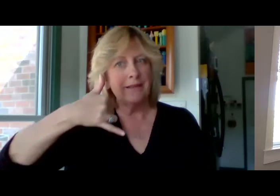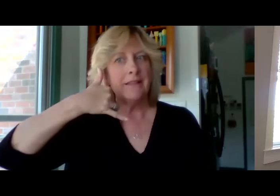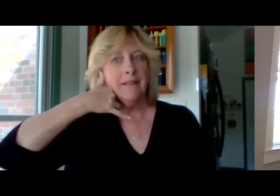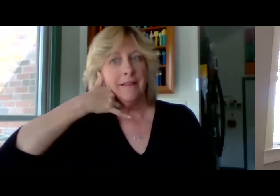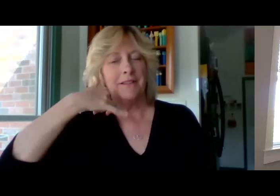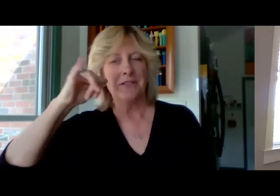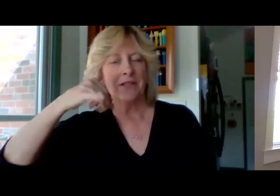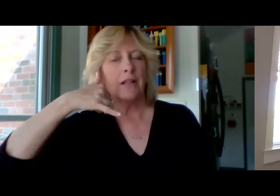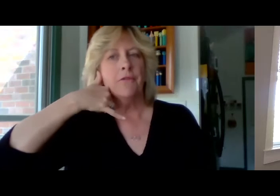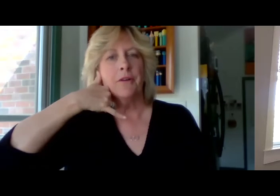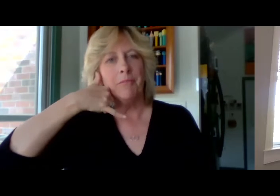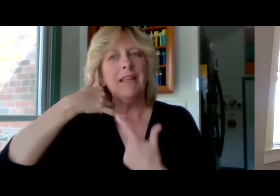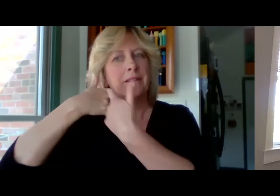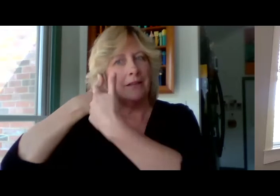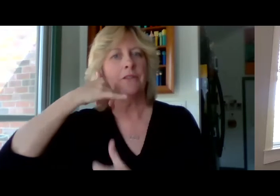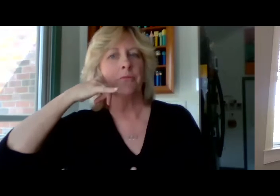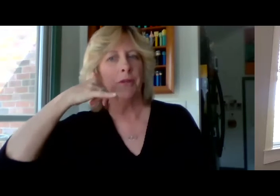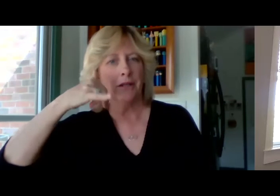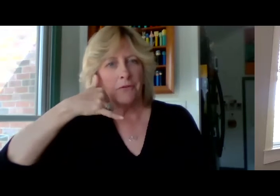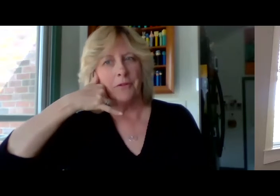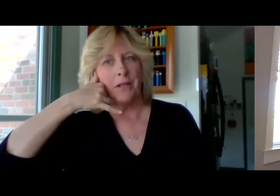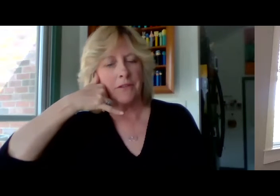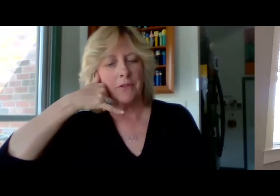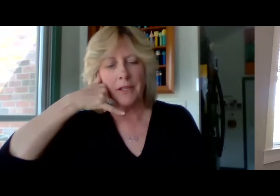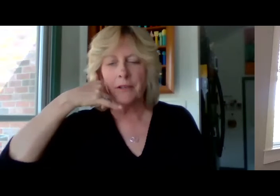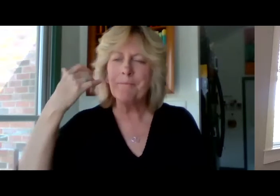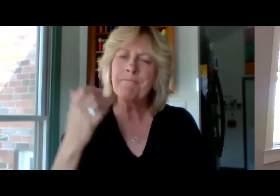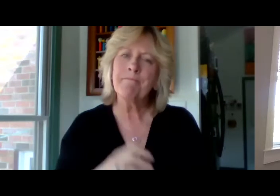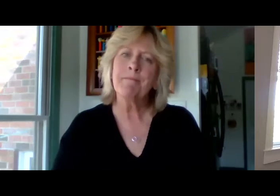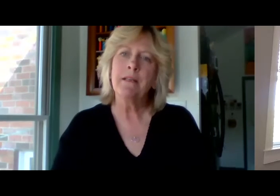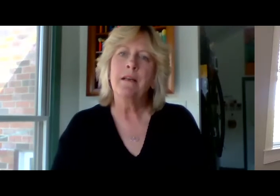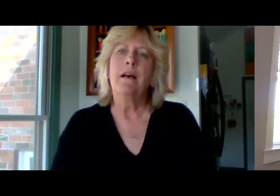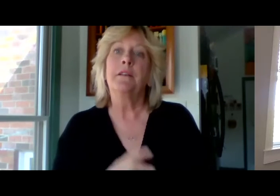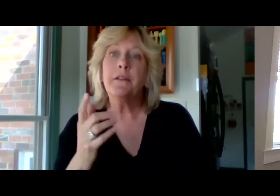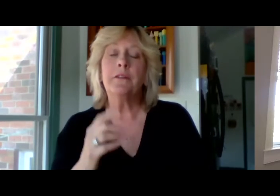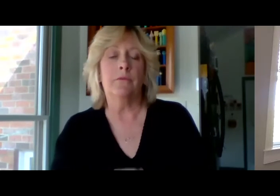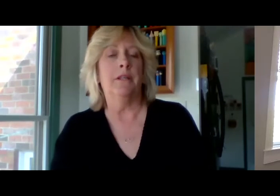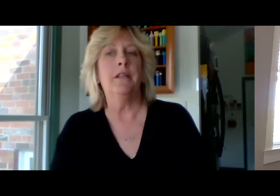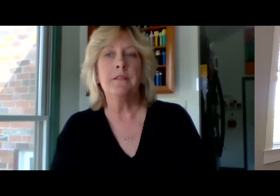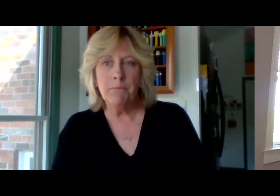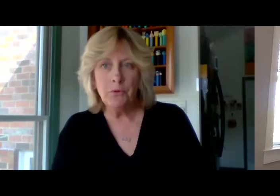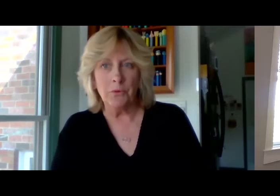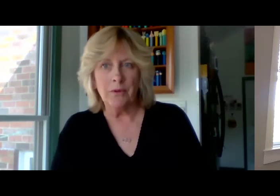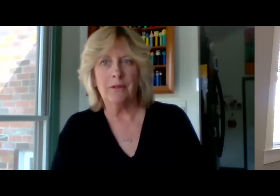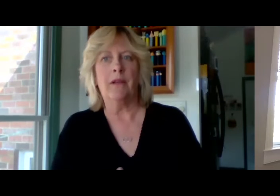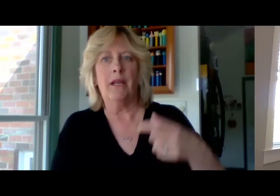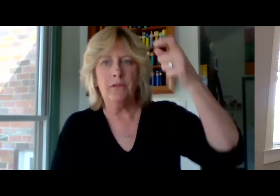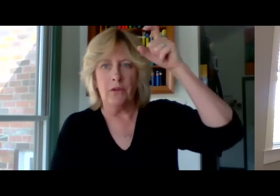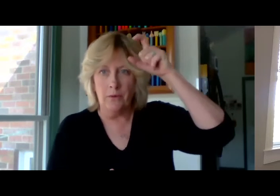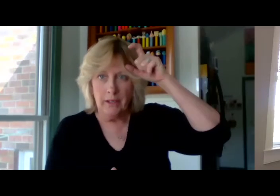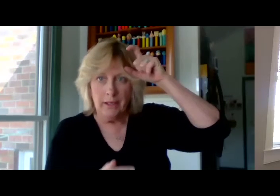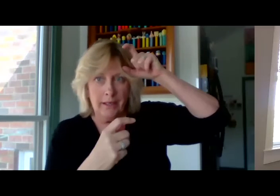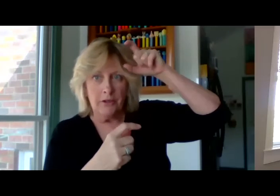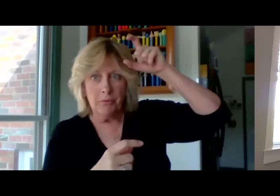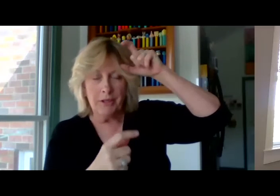So that's it. It's just telephone. It makes sense because you're putting the phone next to your ear. Another one is moon. Okay,